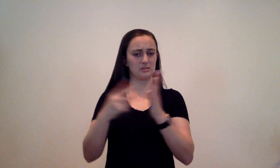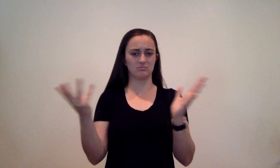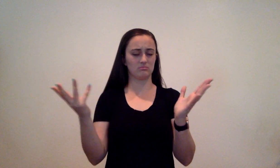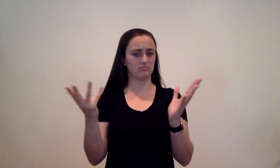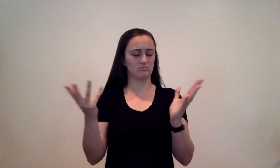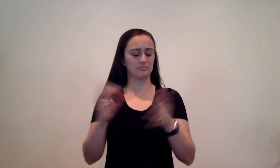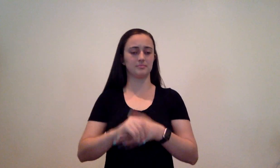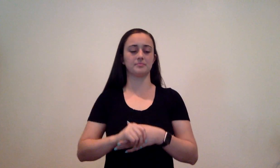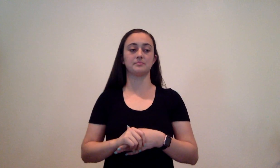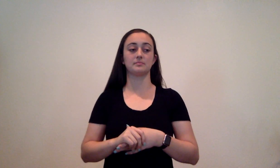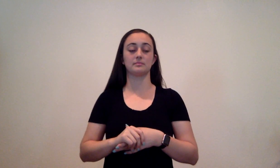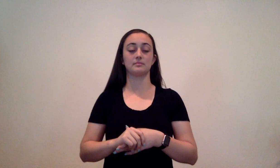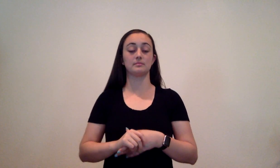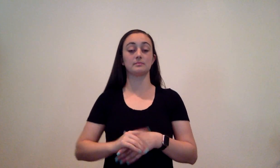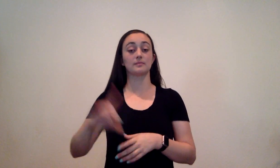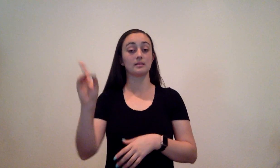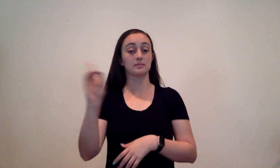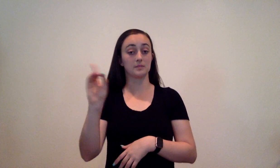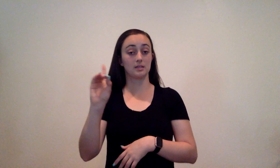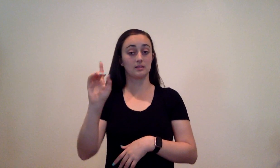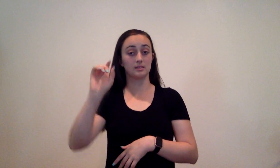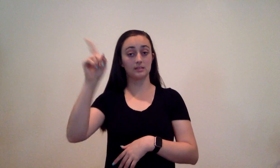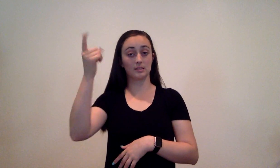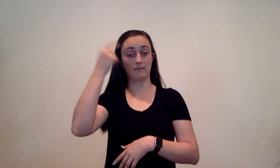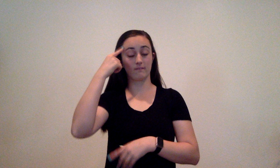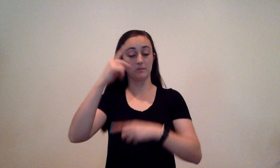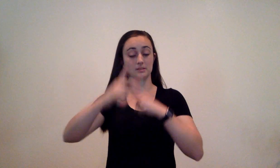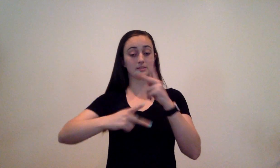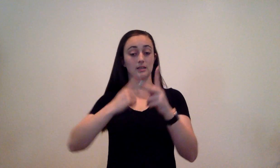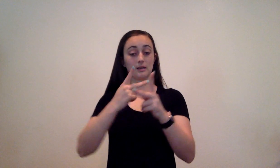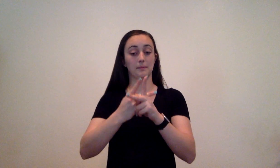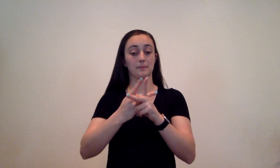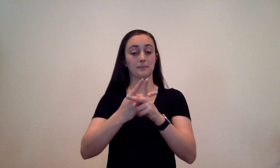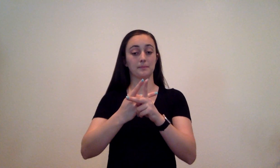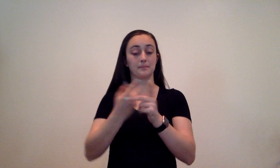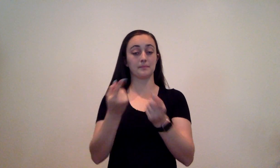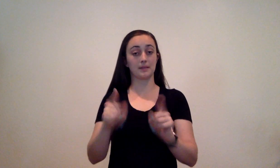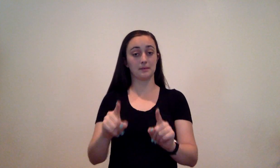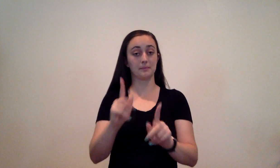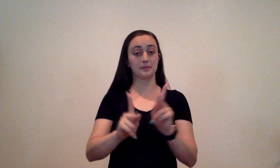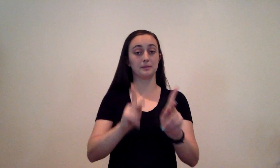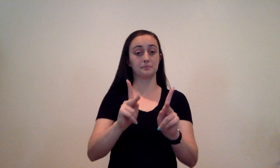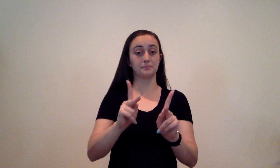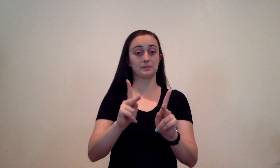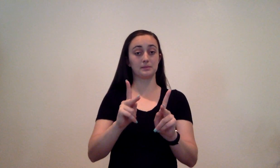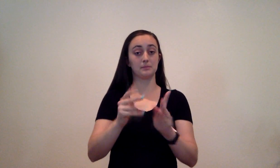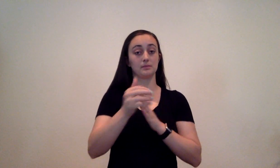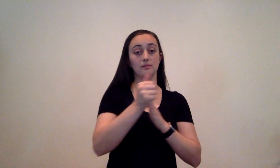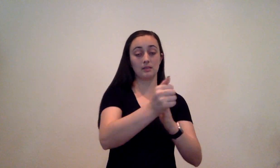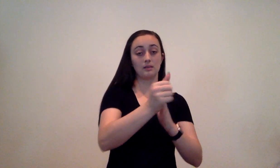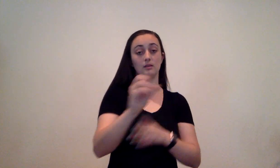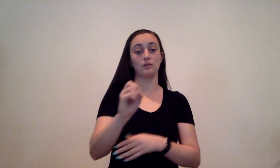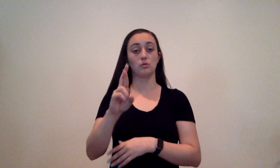Well, a democracy is a government led by the people, either directly or indirectly through elected